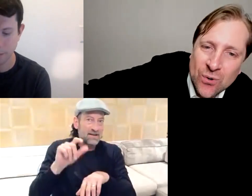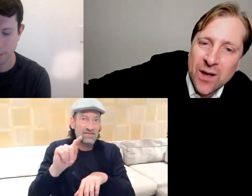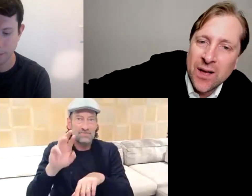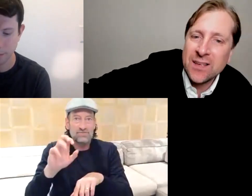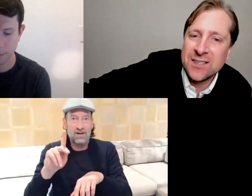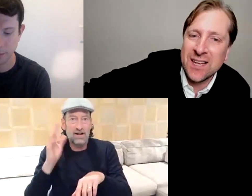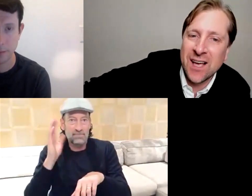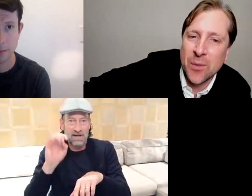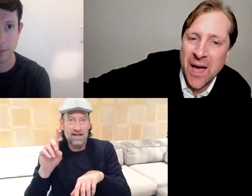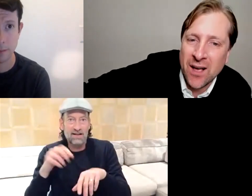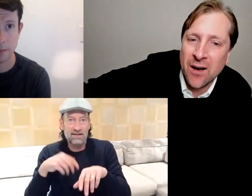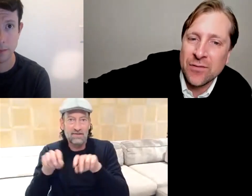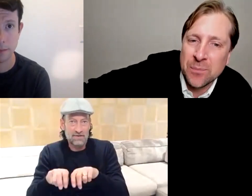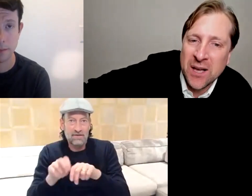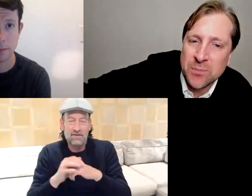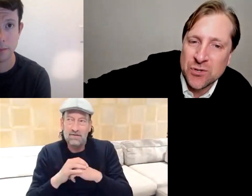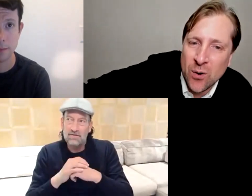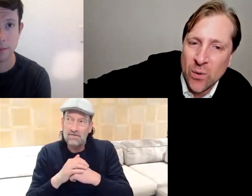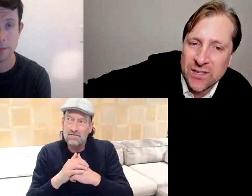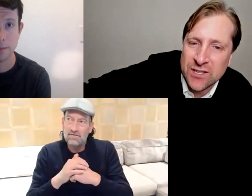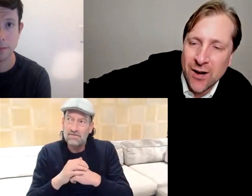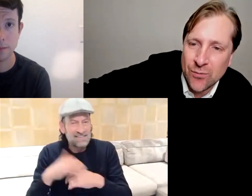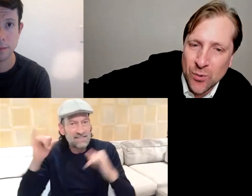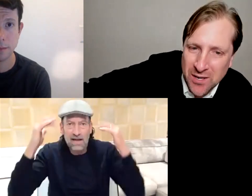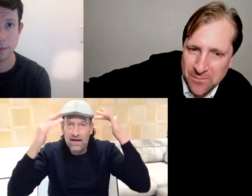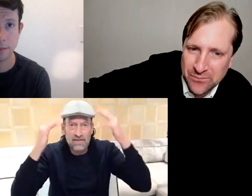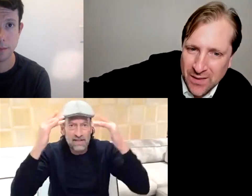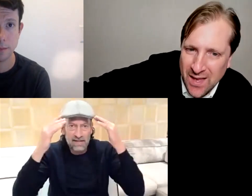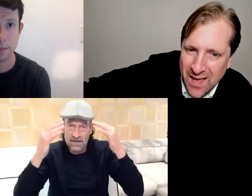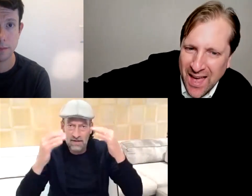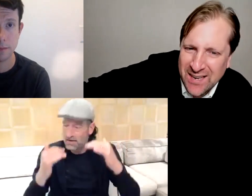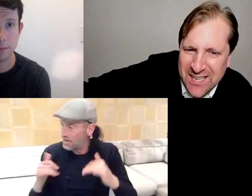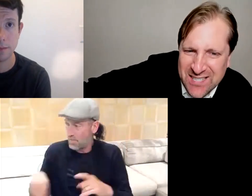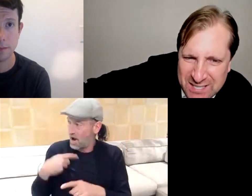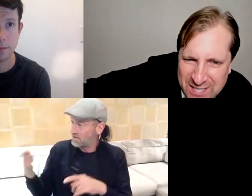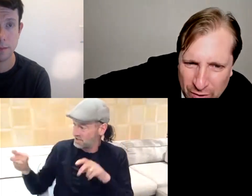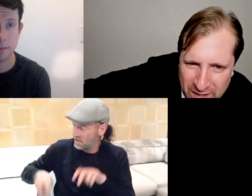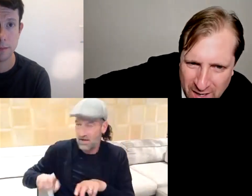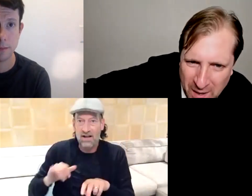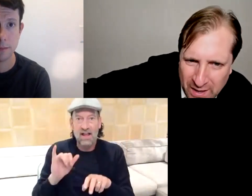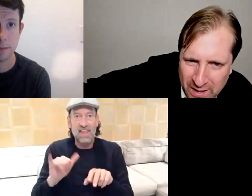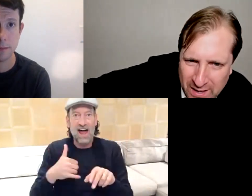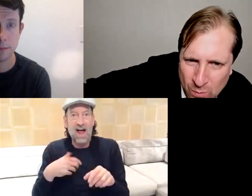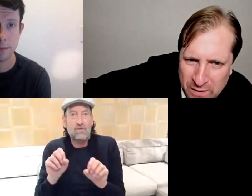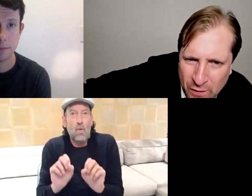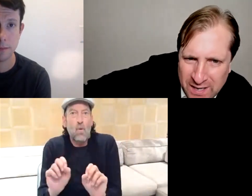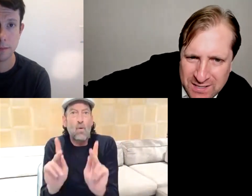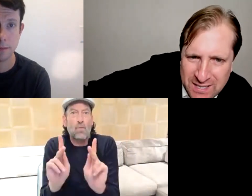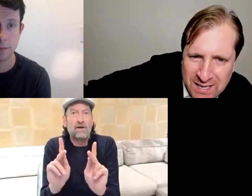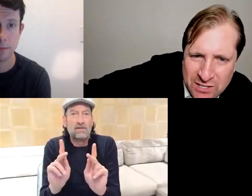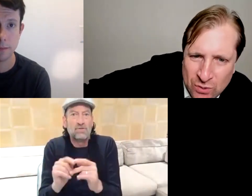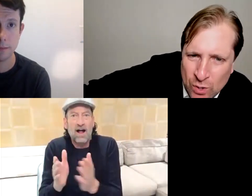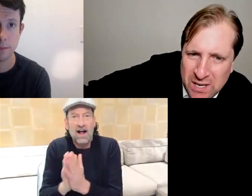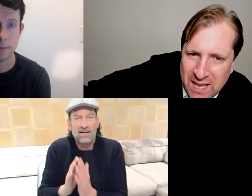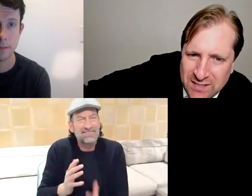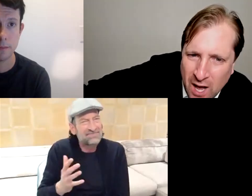to sitting on the back of the pickup truck with his daughter, Ruby. And he's still thinking about that. And when Frank is sitting